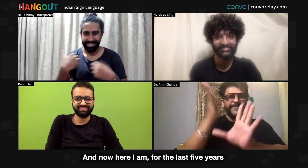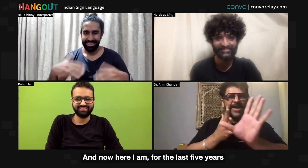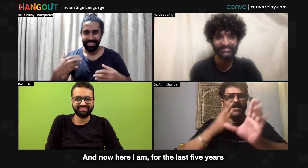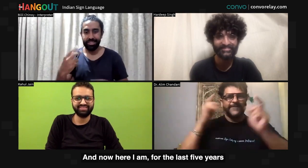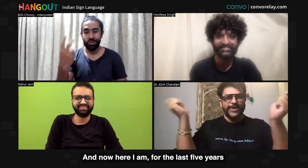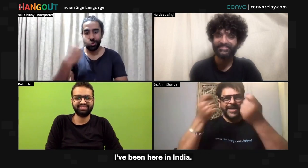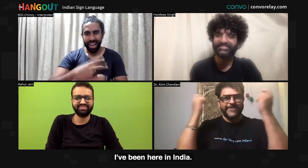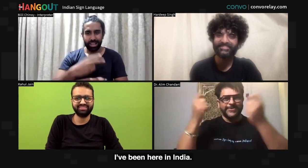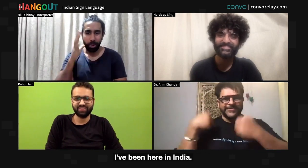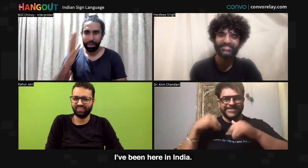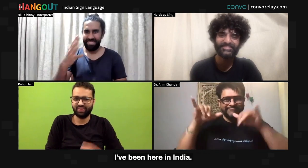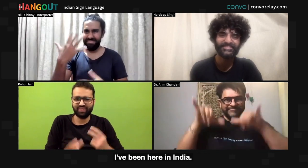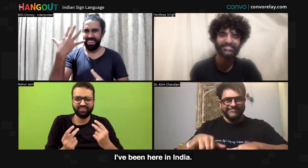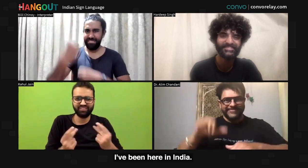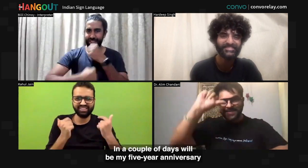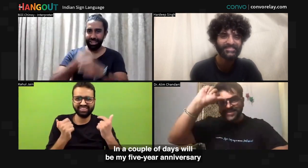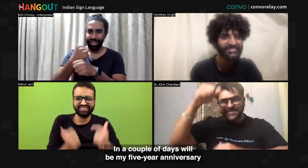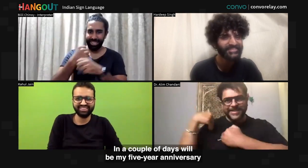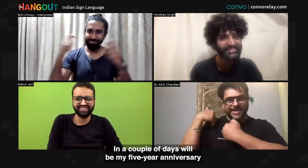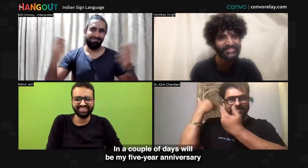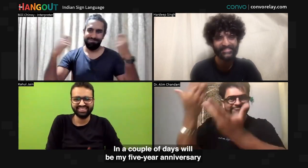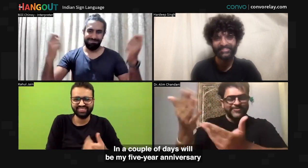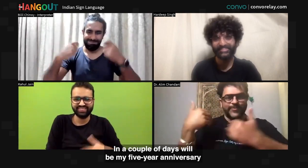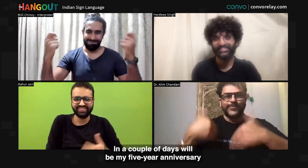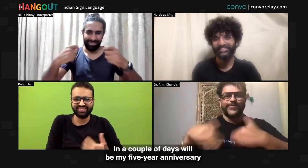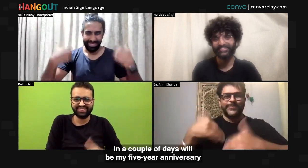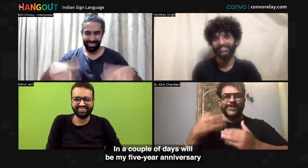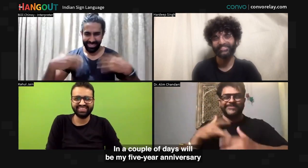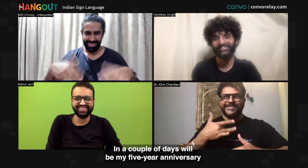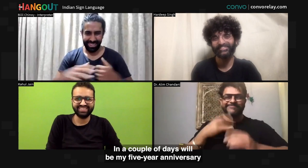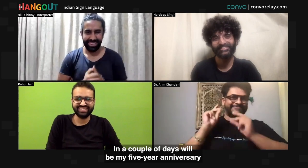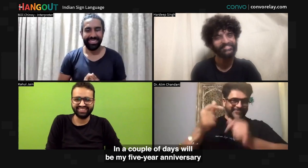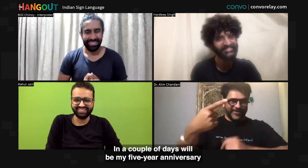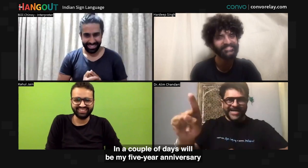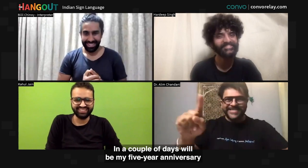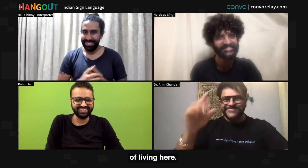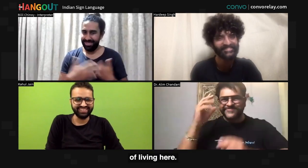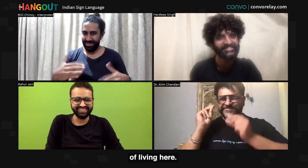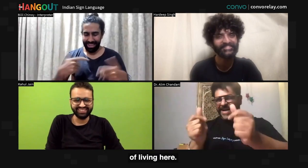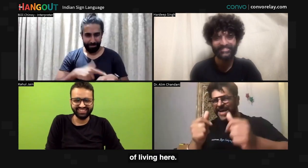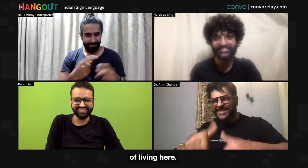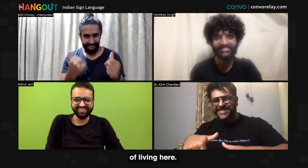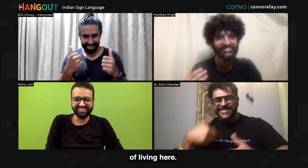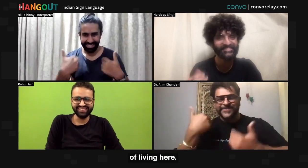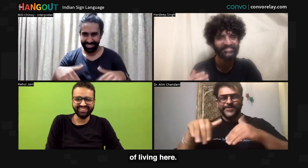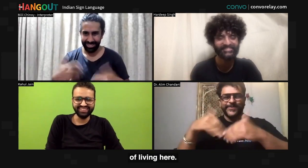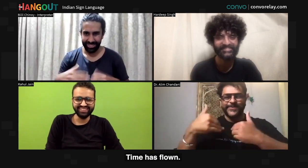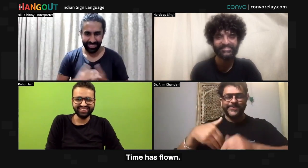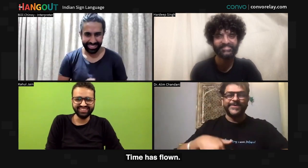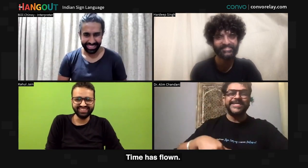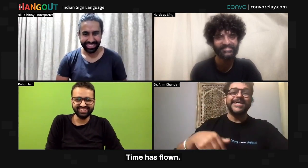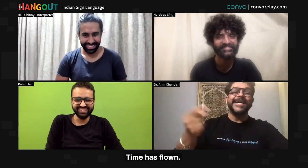last five years, I've been here in India. In a couple of days, it'll be my five years anniversary of living here. Time has flown.